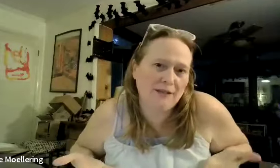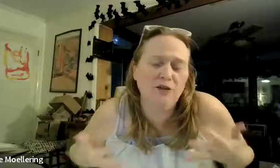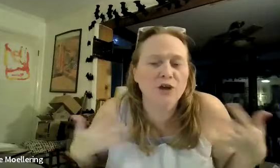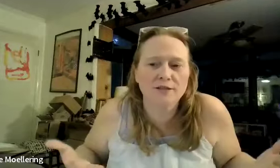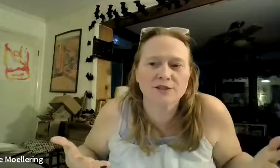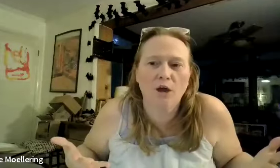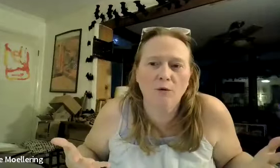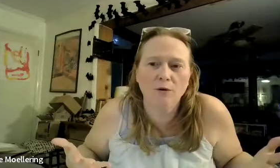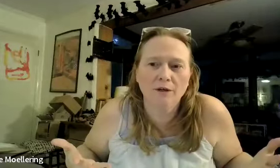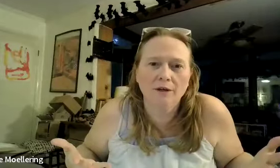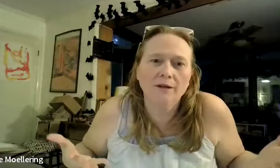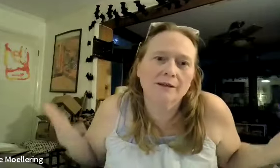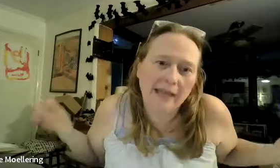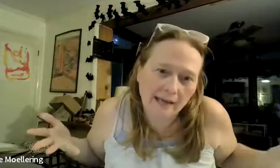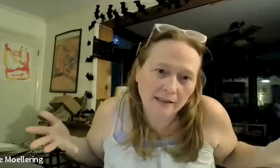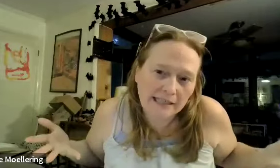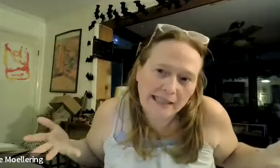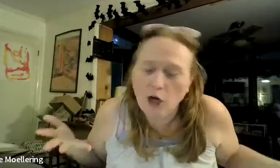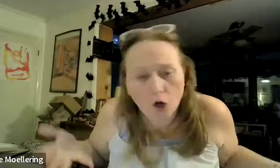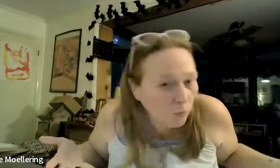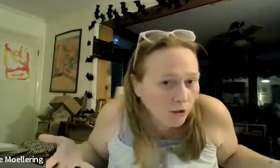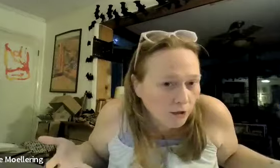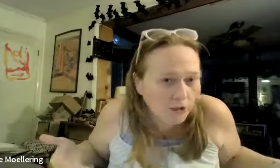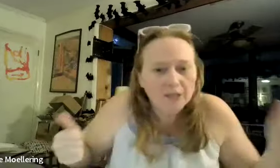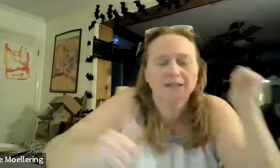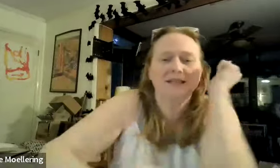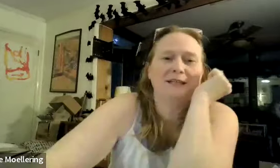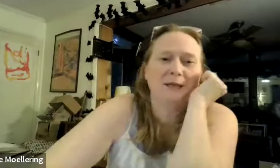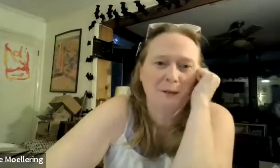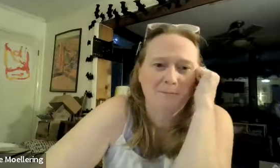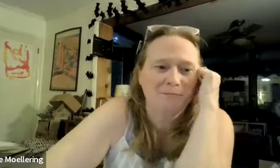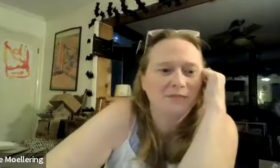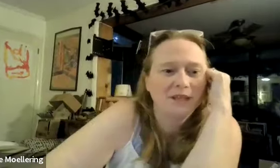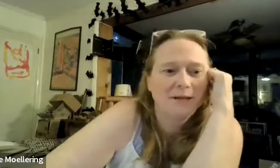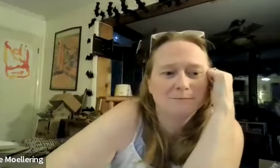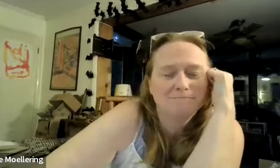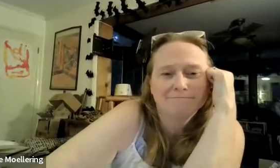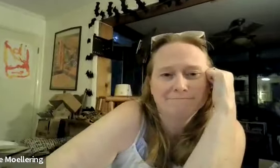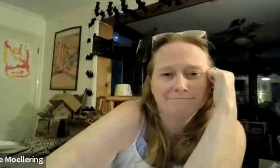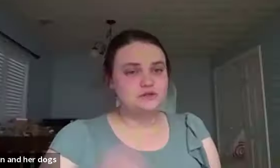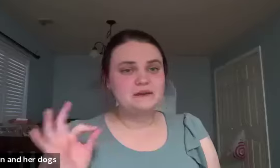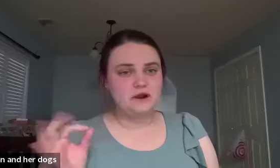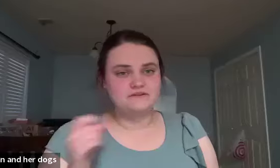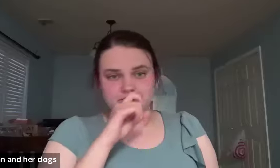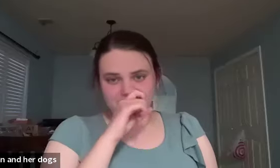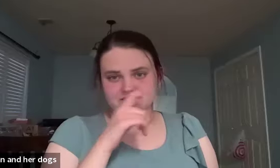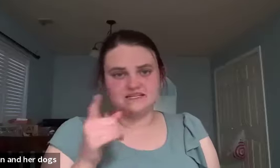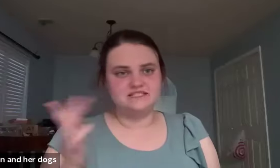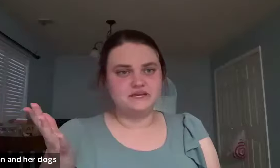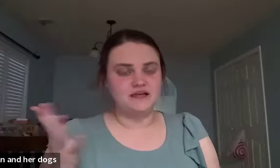and they're not so gangly and awkward. And yeah. No, you That's made a all. perfect comparison to being